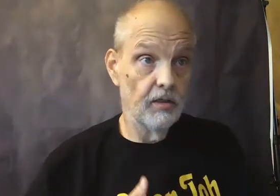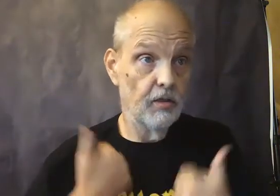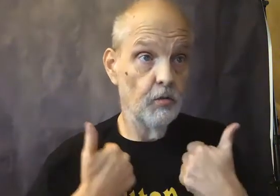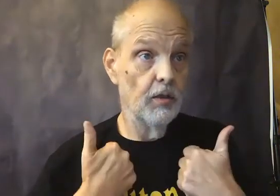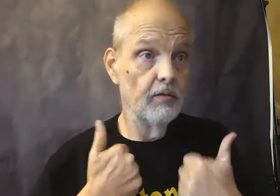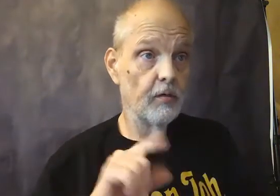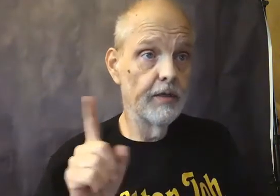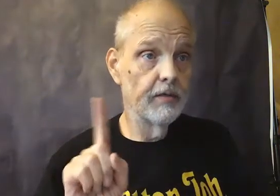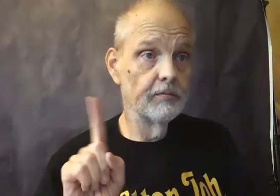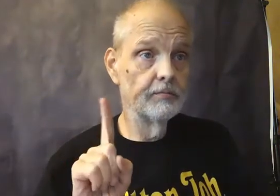you live where?